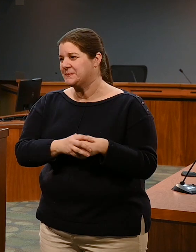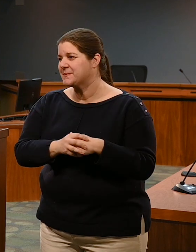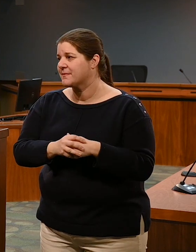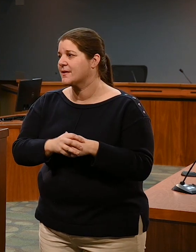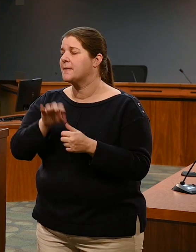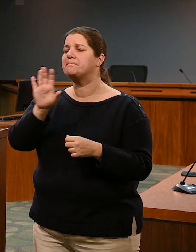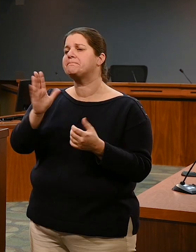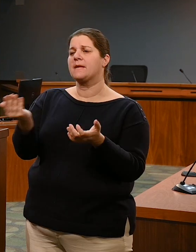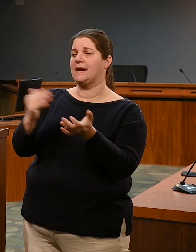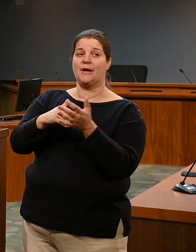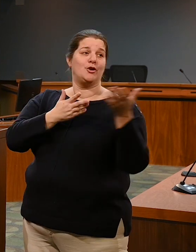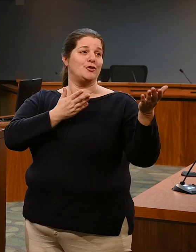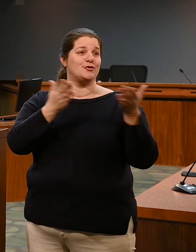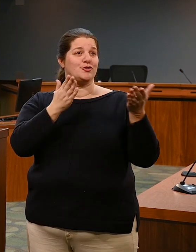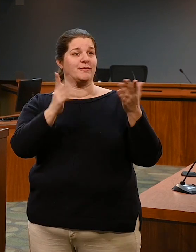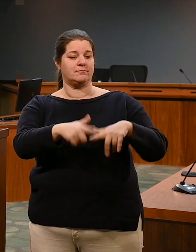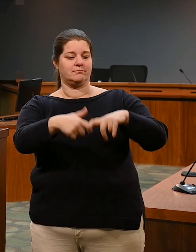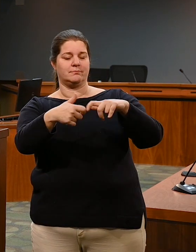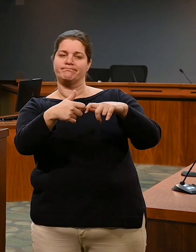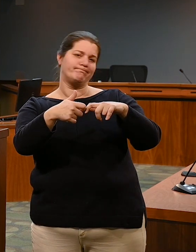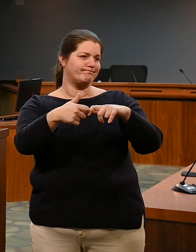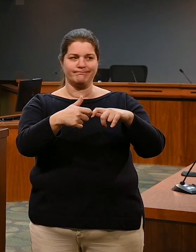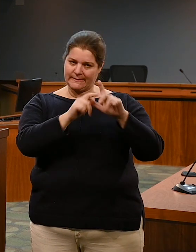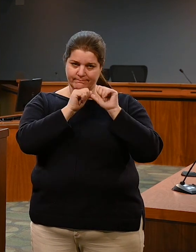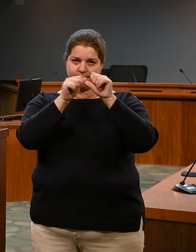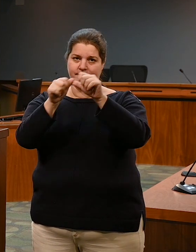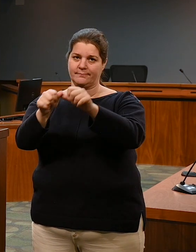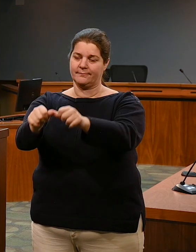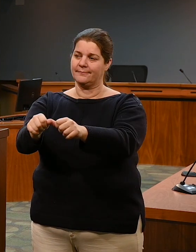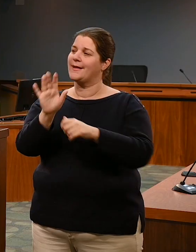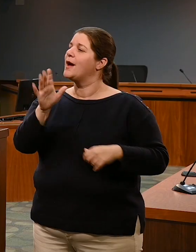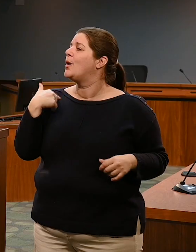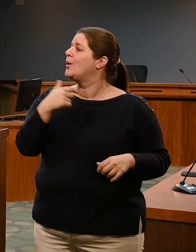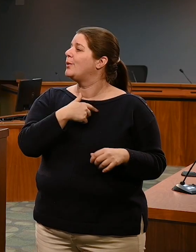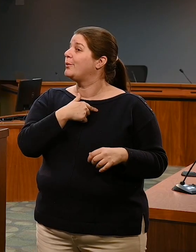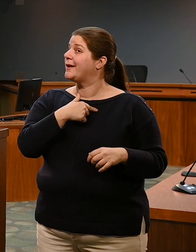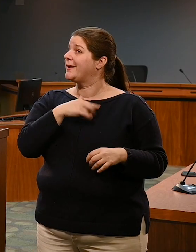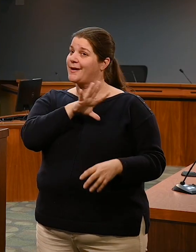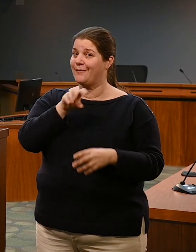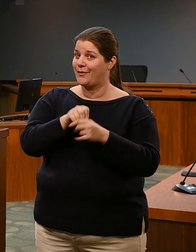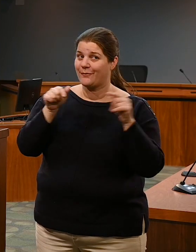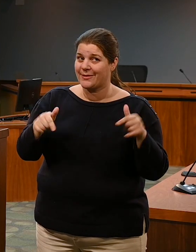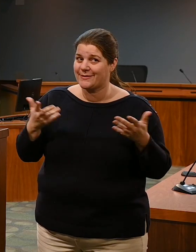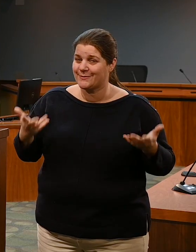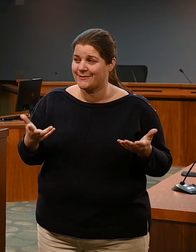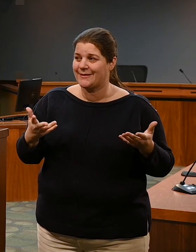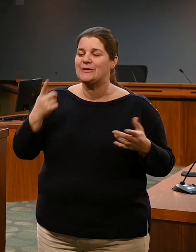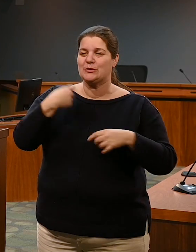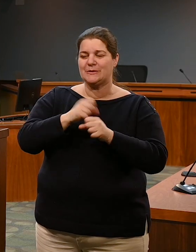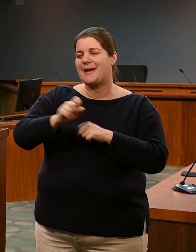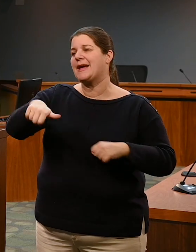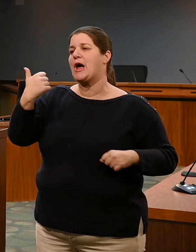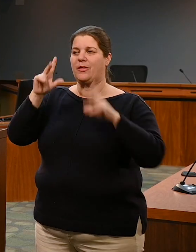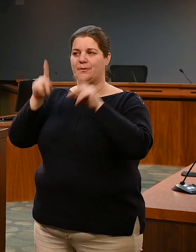Again, service don't stop, y'all. And we didn't get it. We got in this for one reason, right? And that's to make somebody else's lives